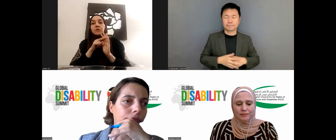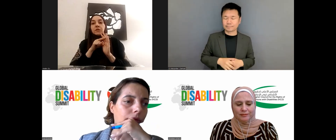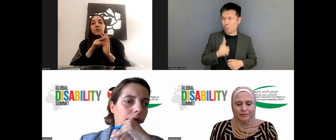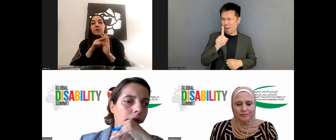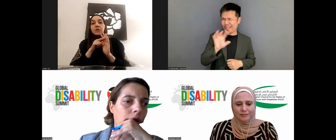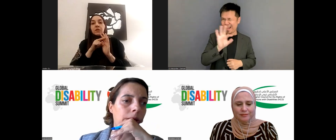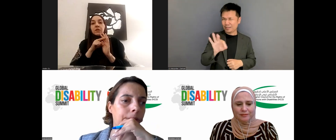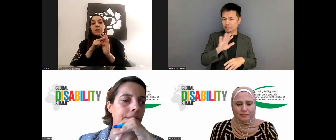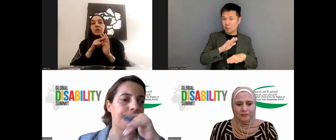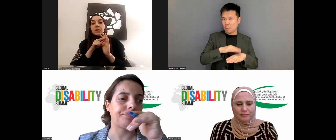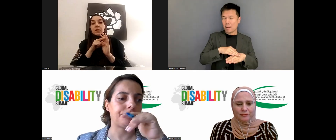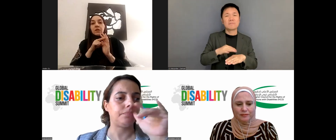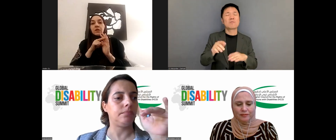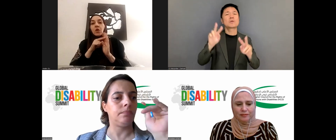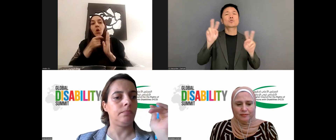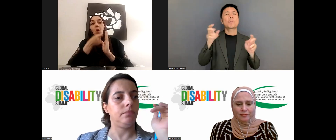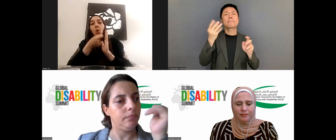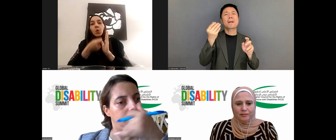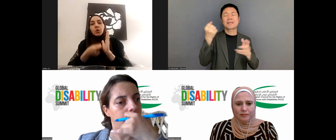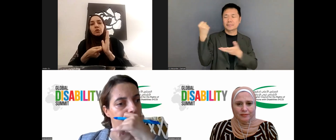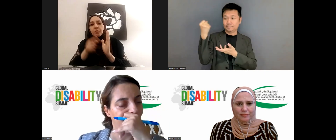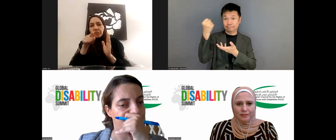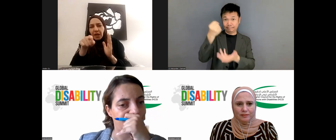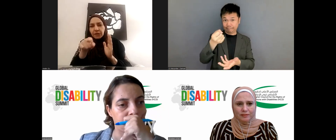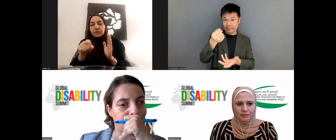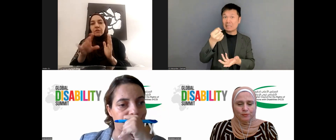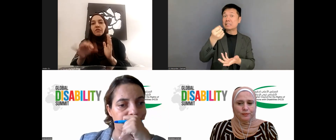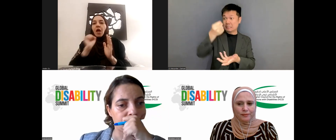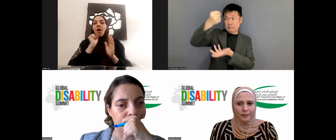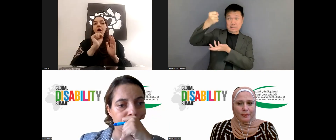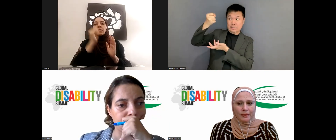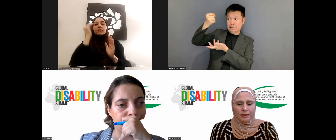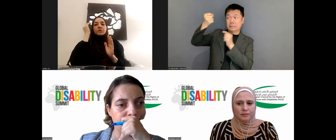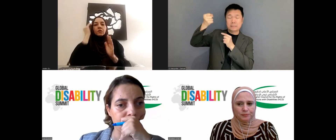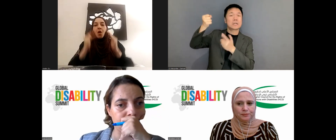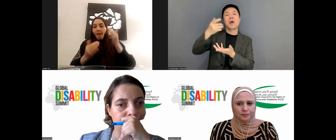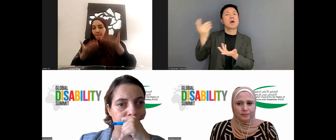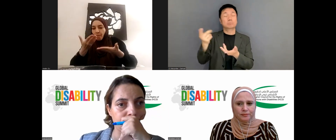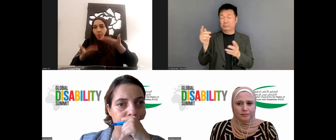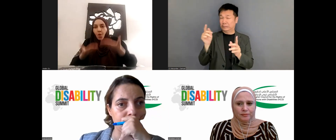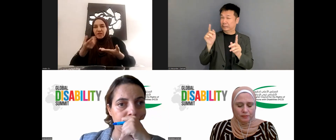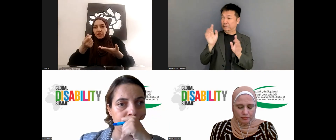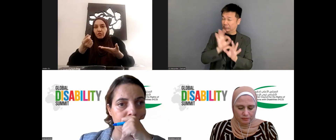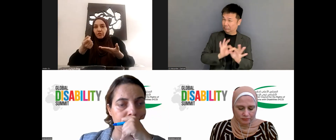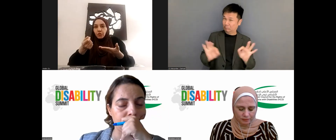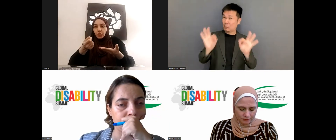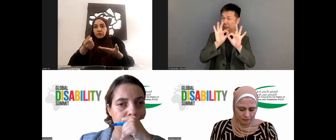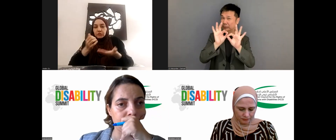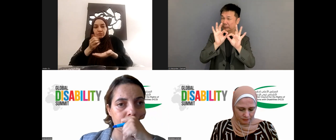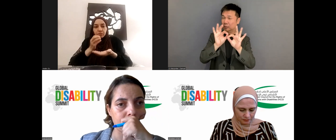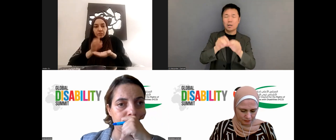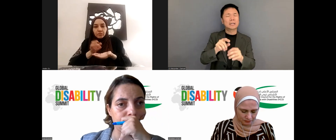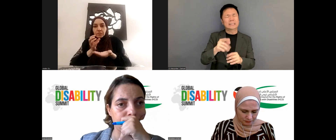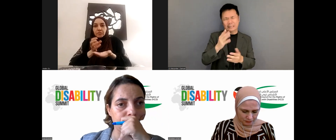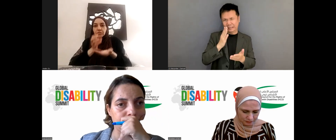regarded budget as one of the essential topics and one of the challenges. Thank you very